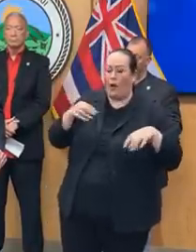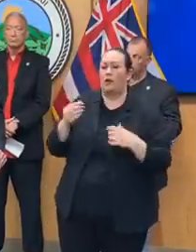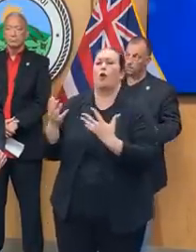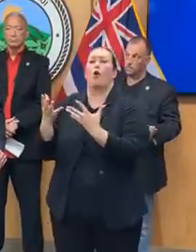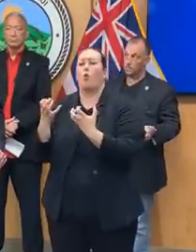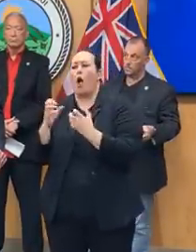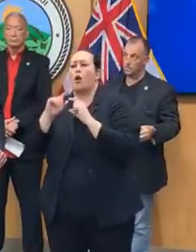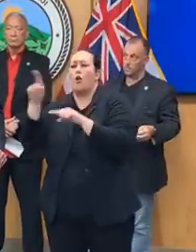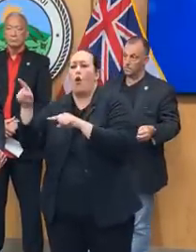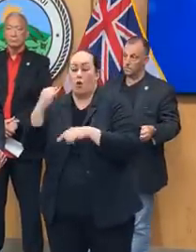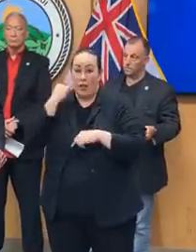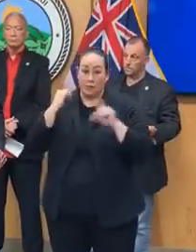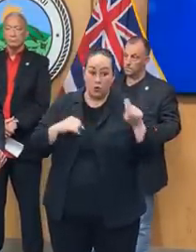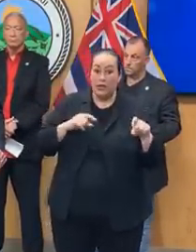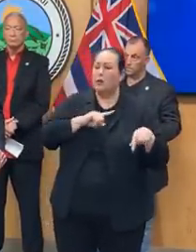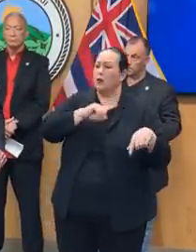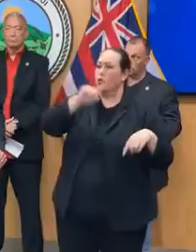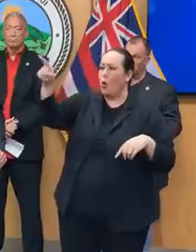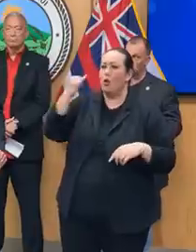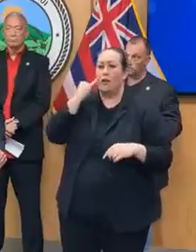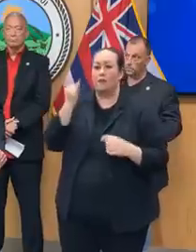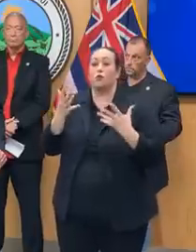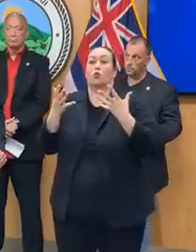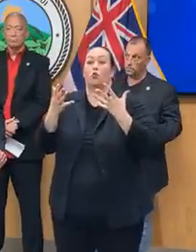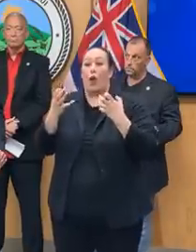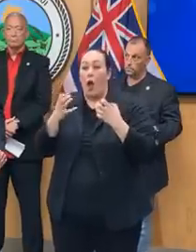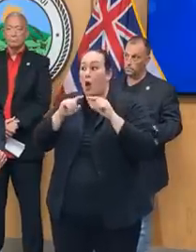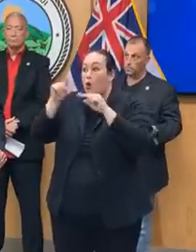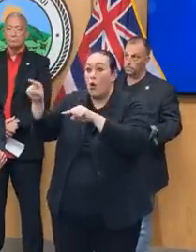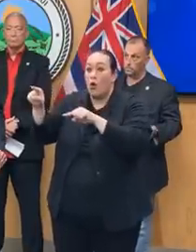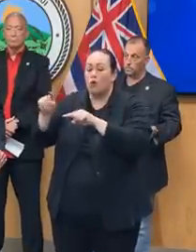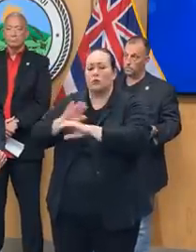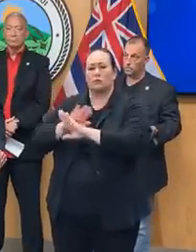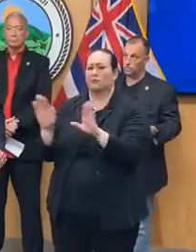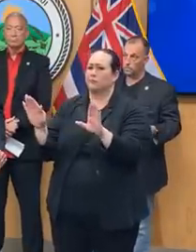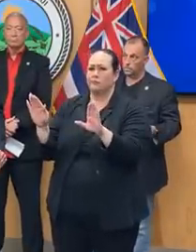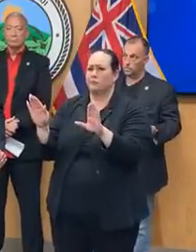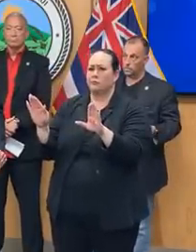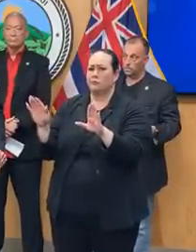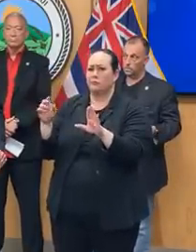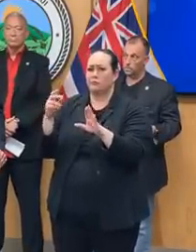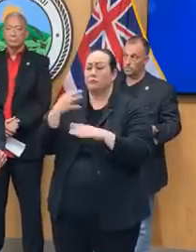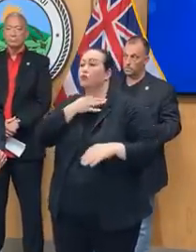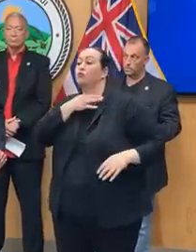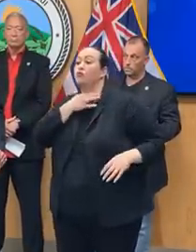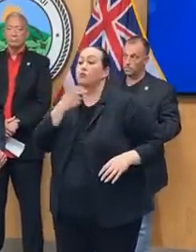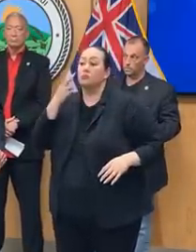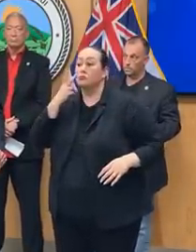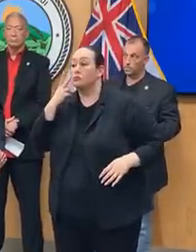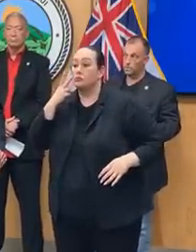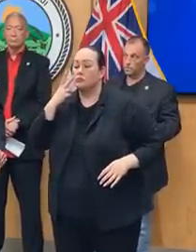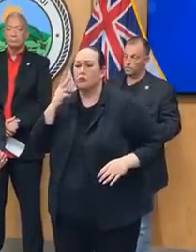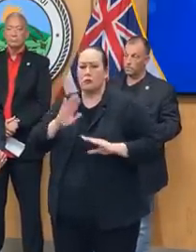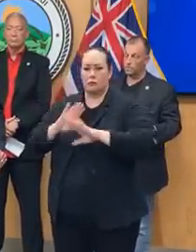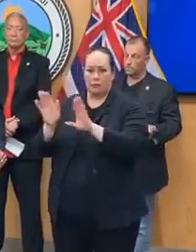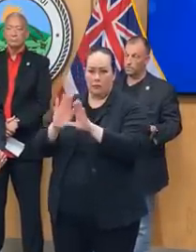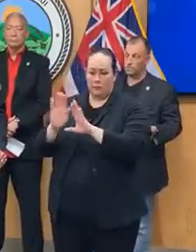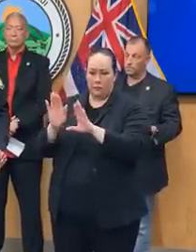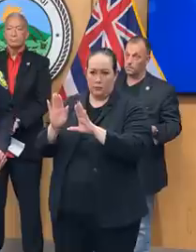over there, go. If you want to get over there, don't go. Be part of the solution, not part of the